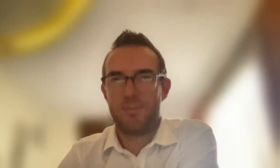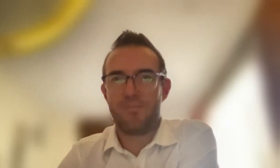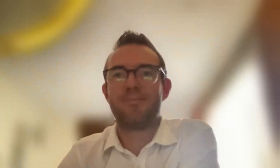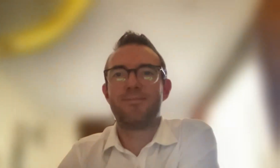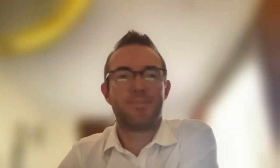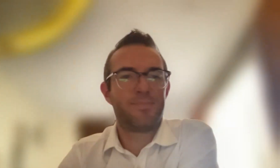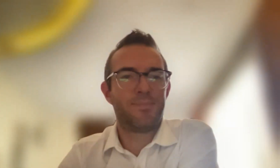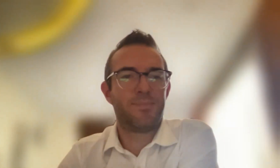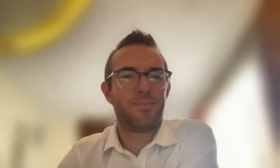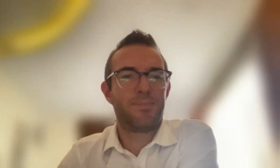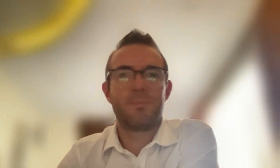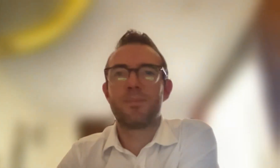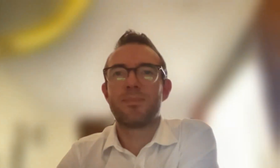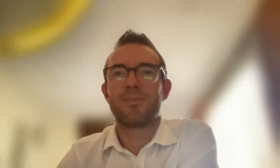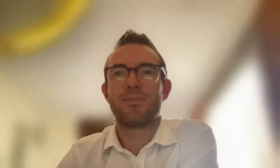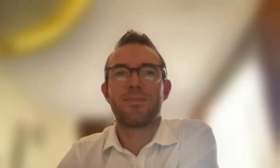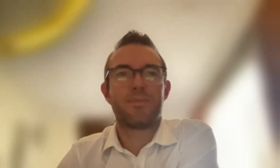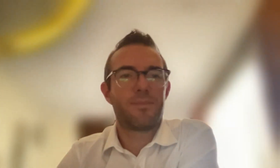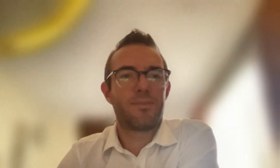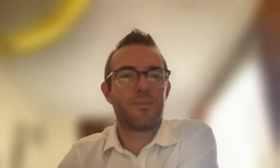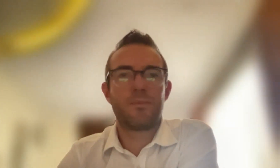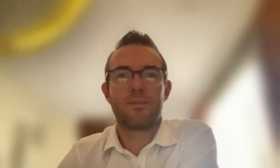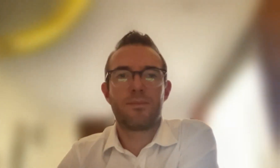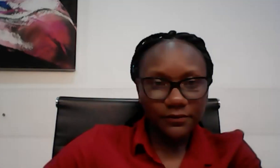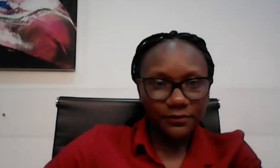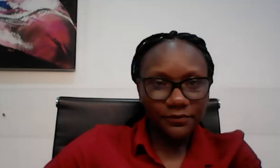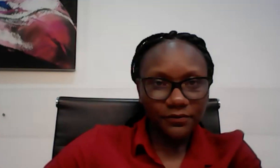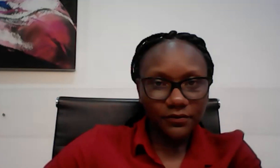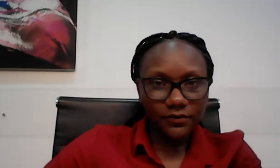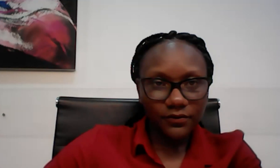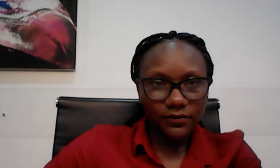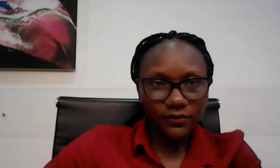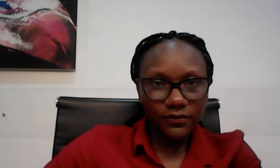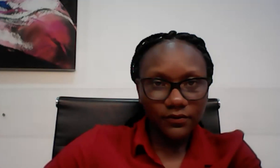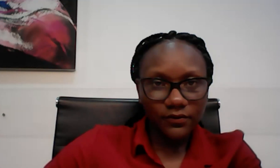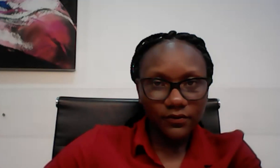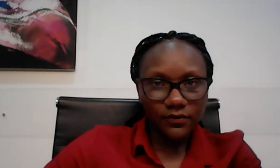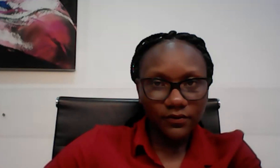Thank you. Thank you. Julius?